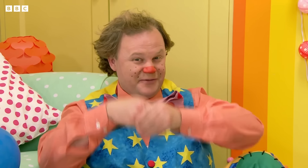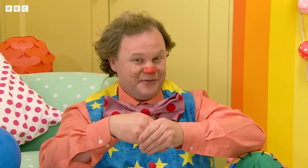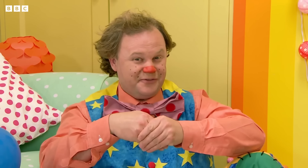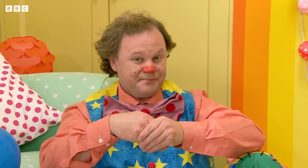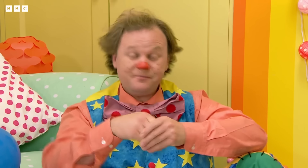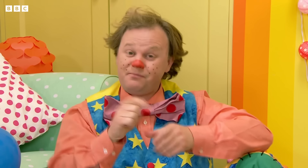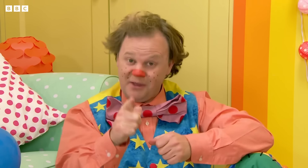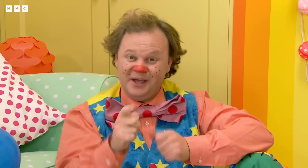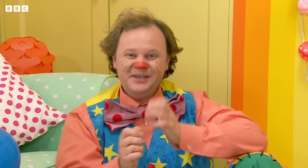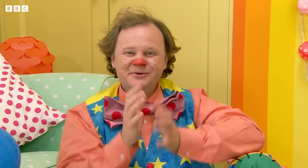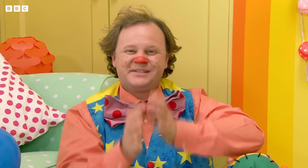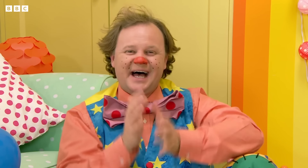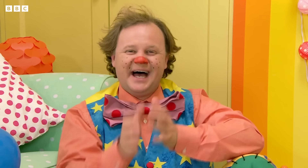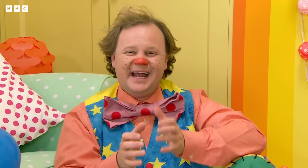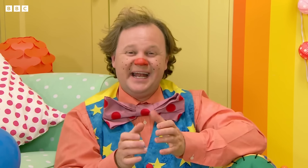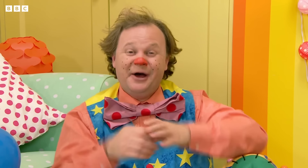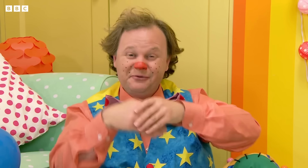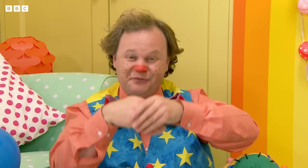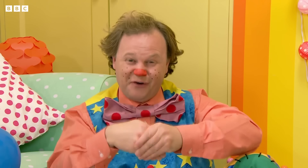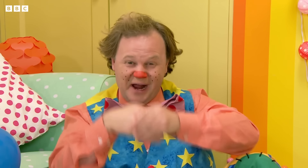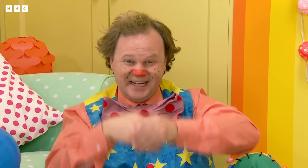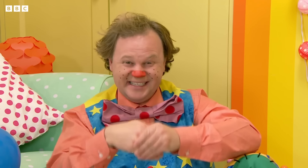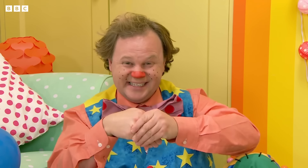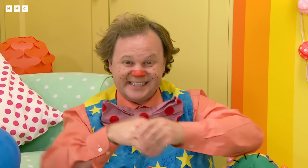Friends! You sign... friends.